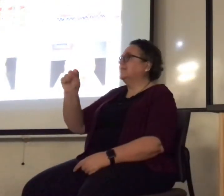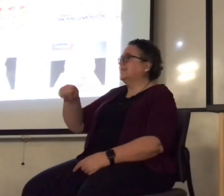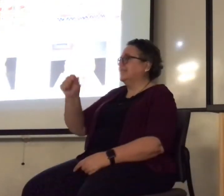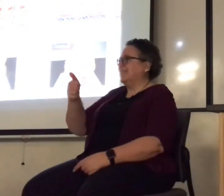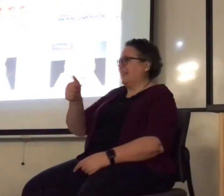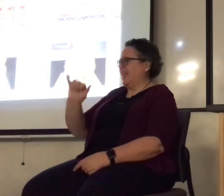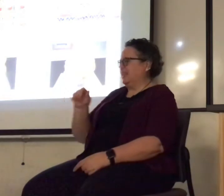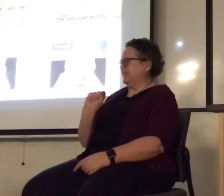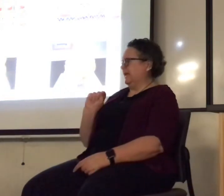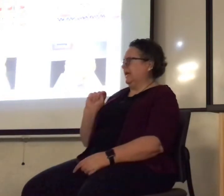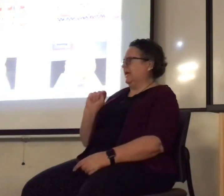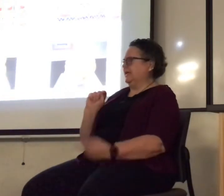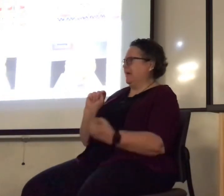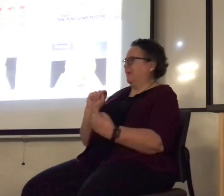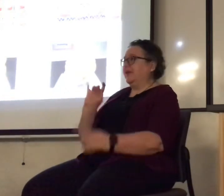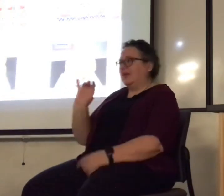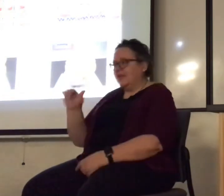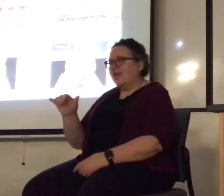See if you're getting this.